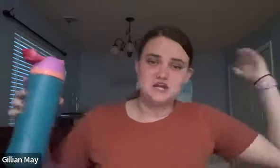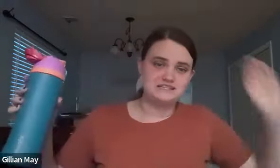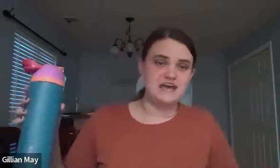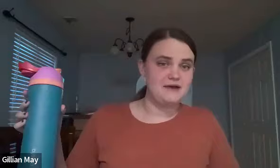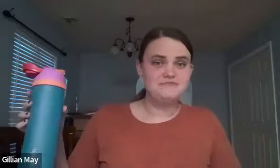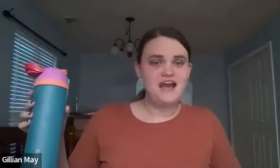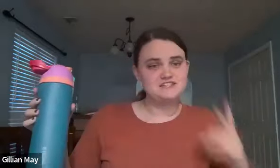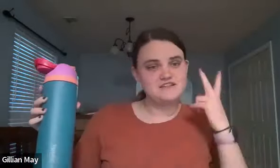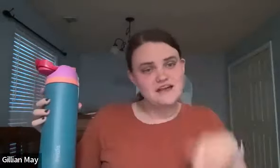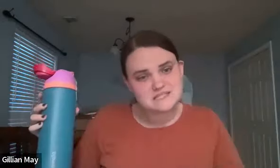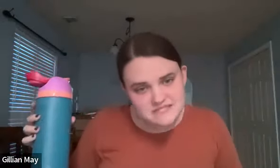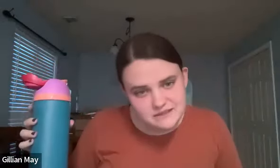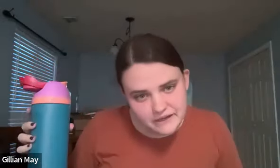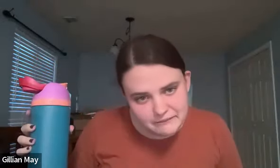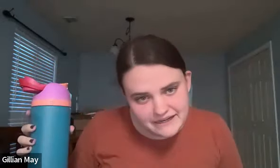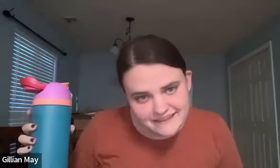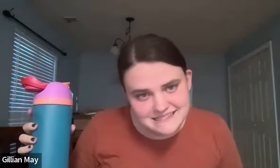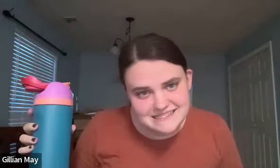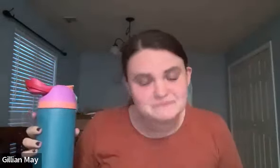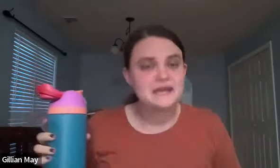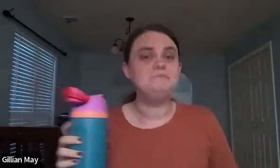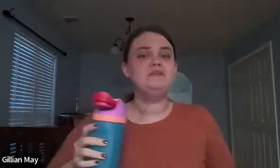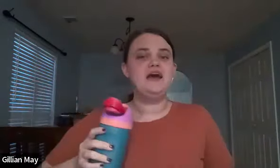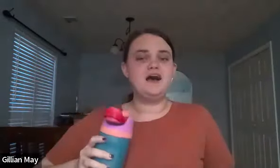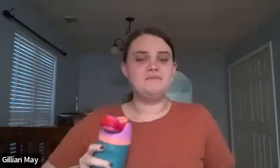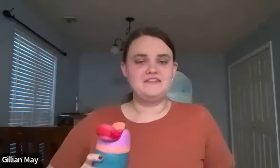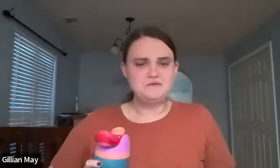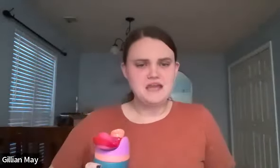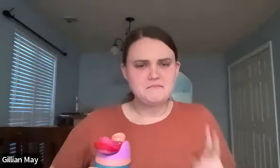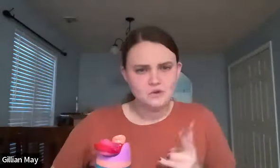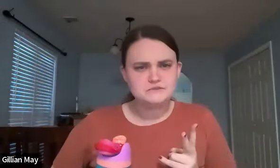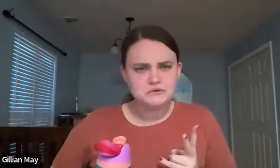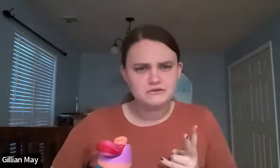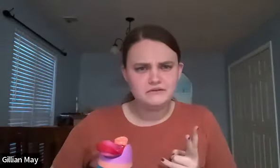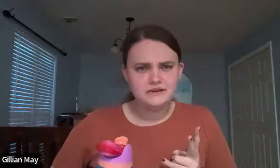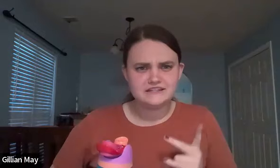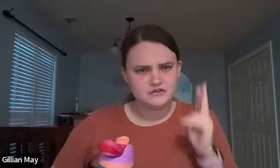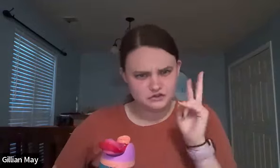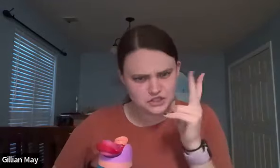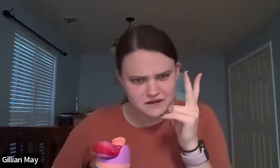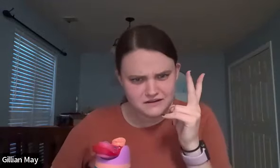noticed that. I saw the last name. I was like, wait a minute. That's the same name. I think we have multiple. Are there two